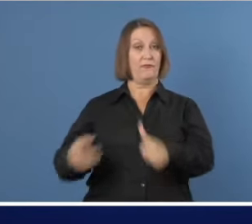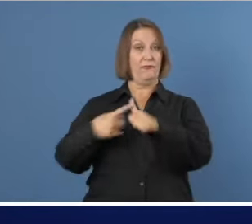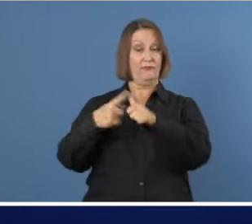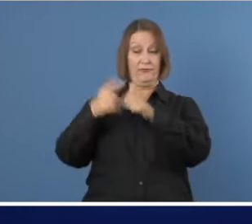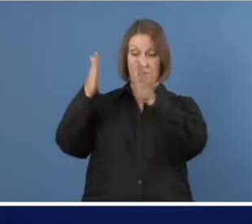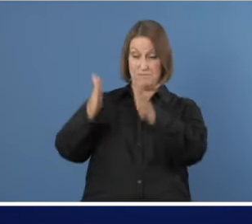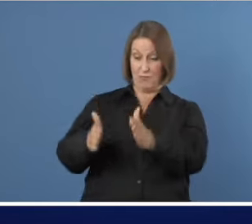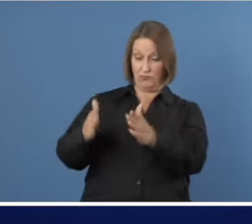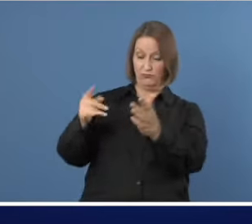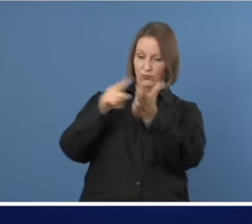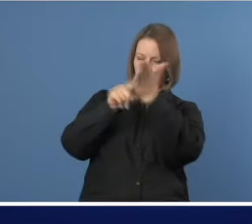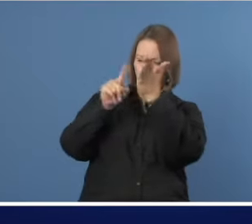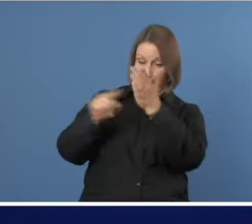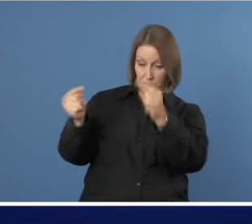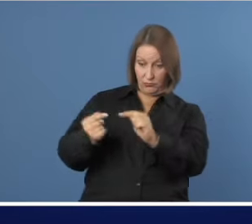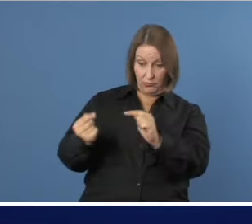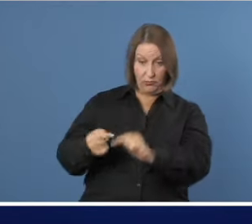Check for injuries.